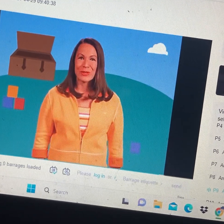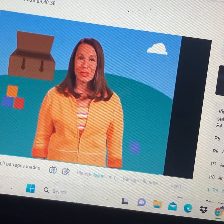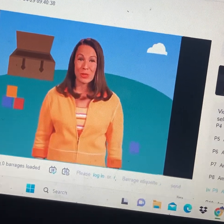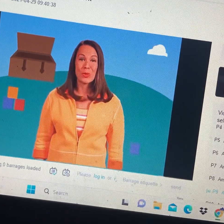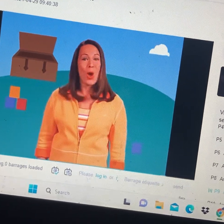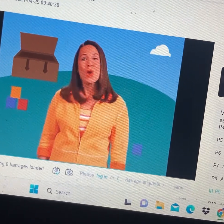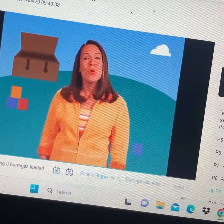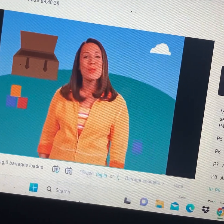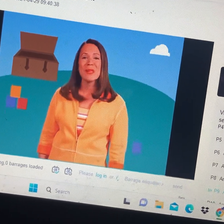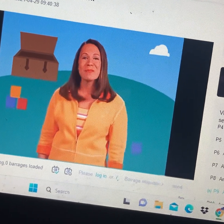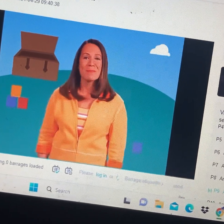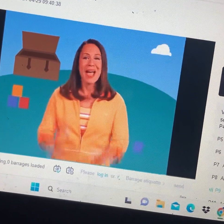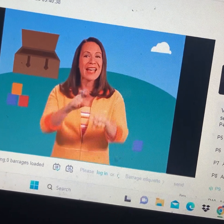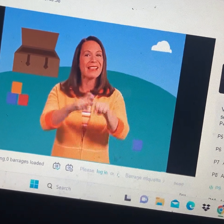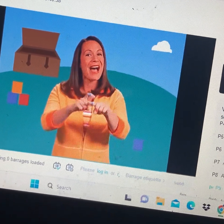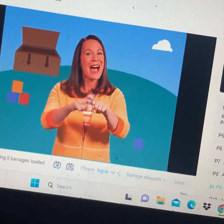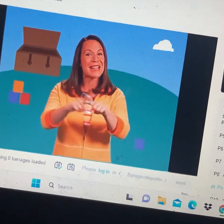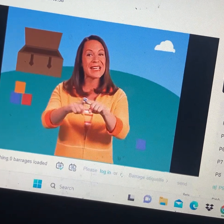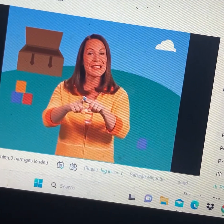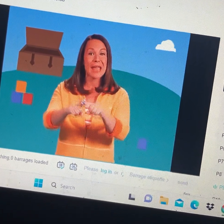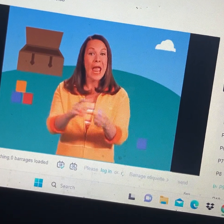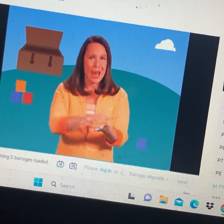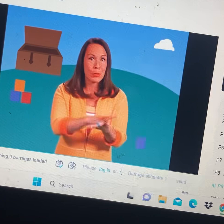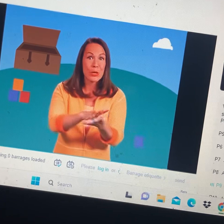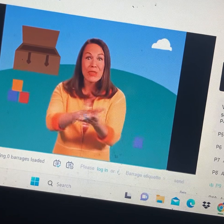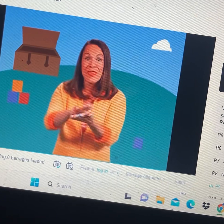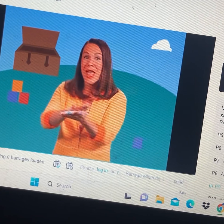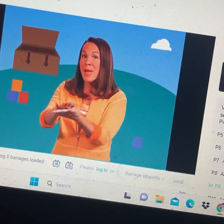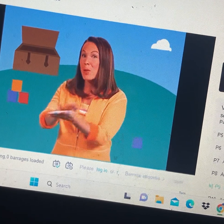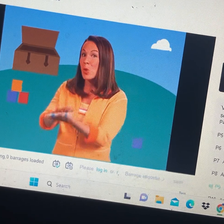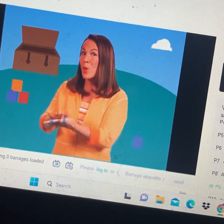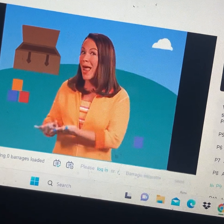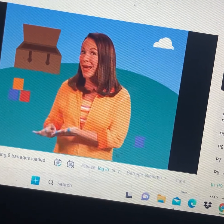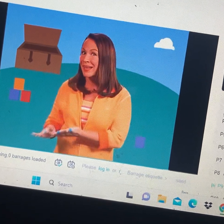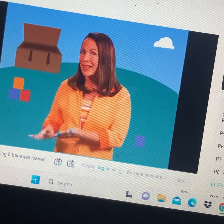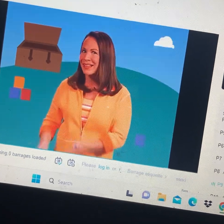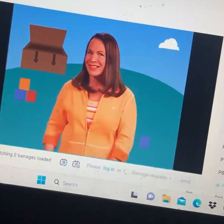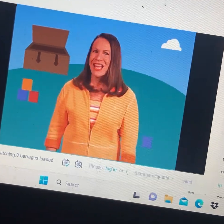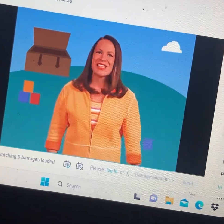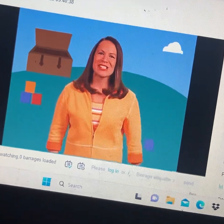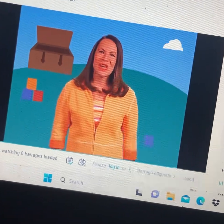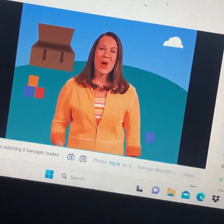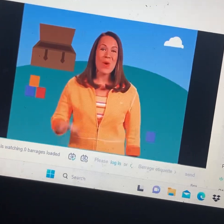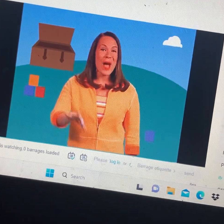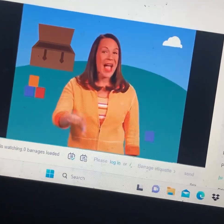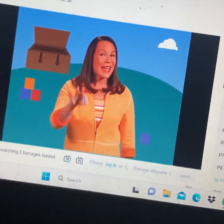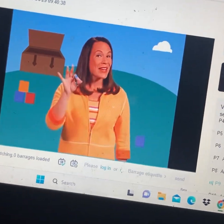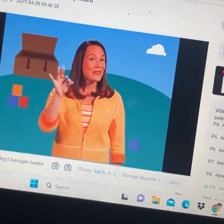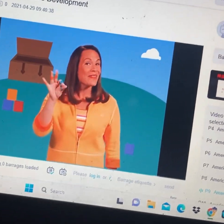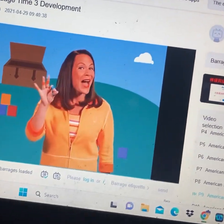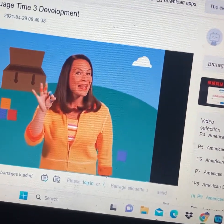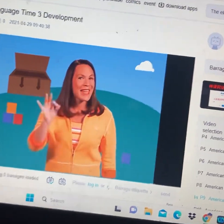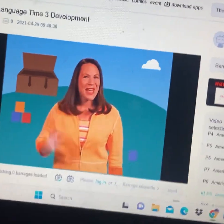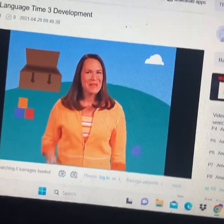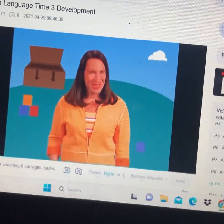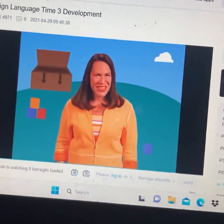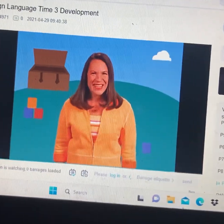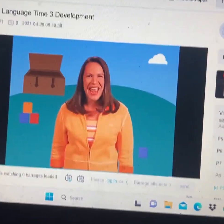to open my closet and put them away so I can find them the